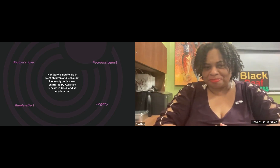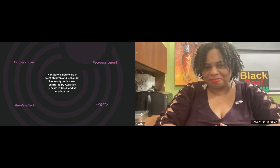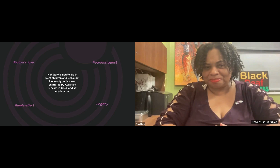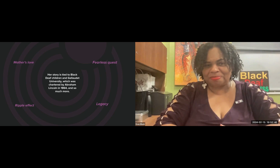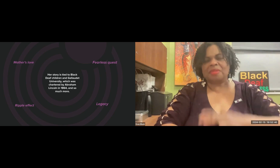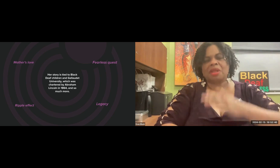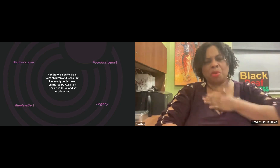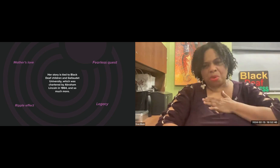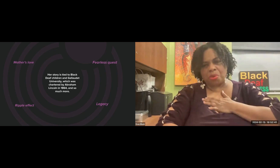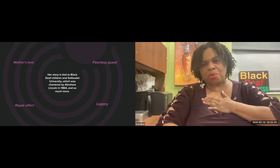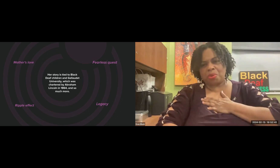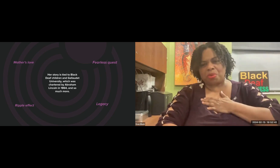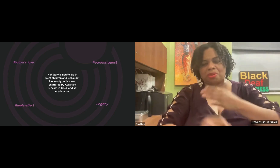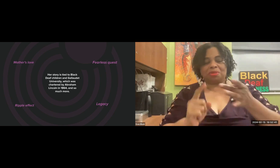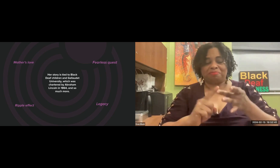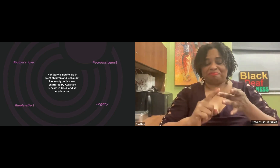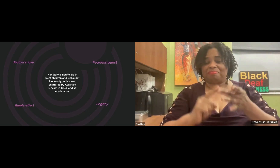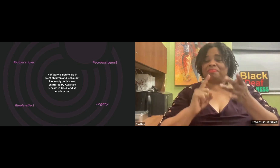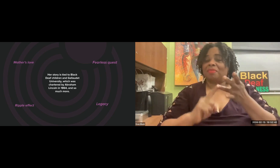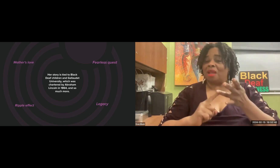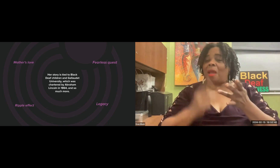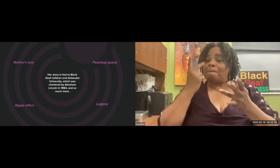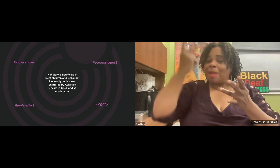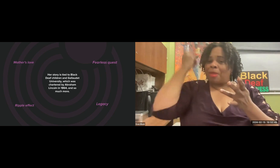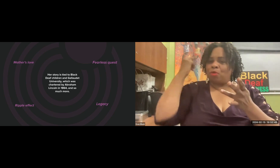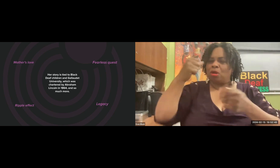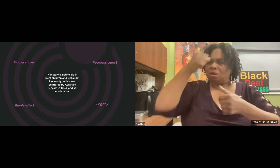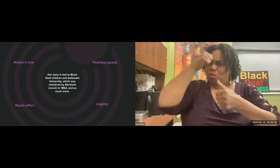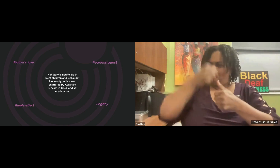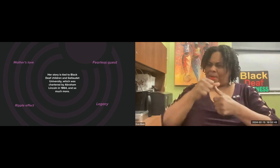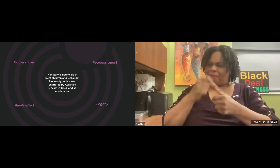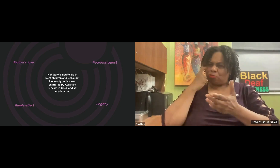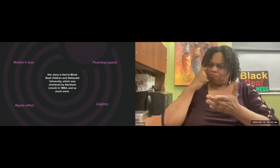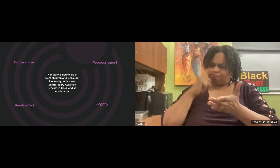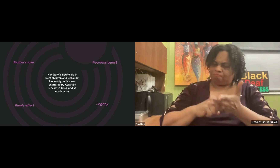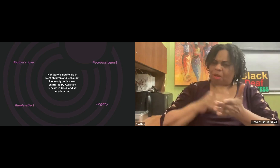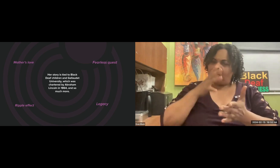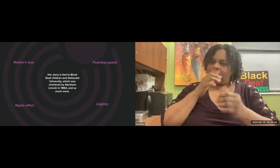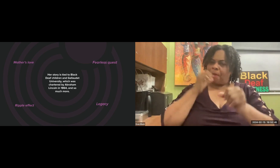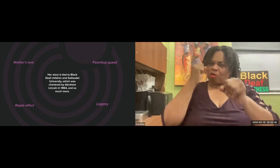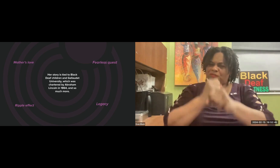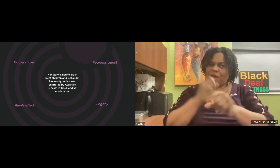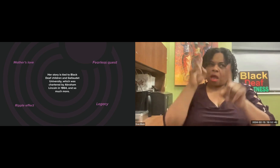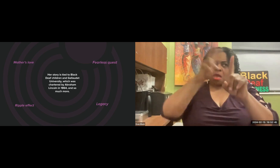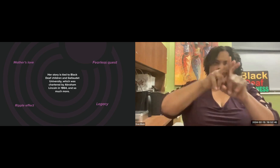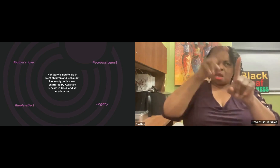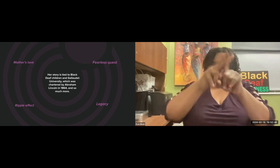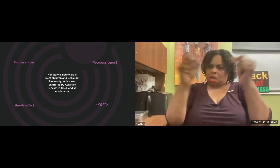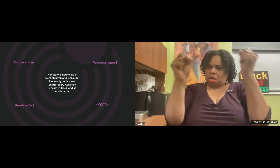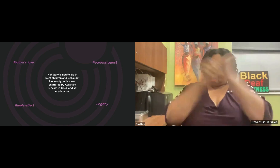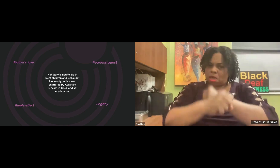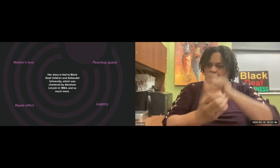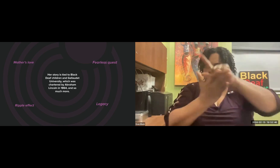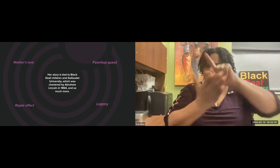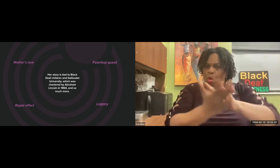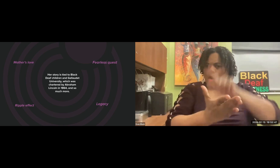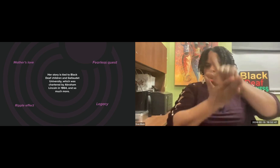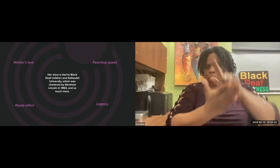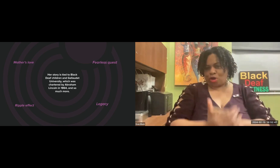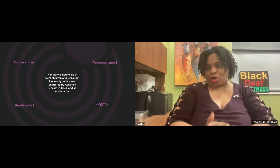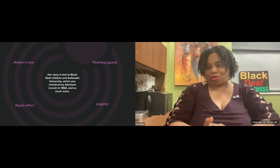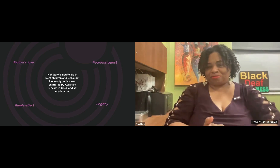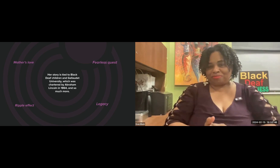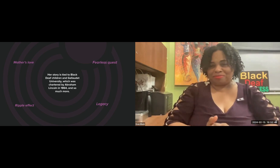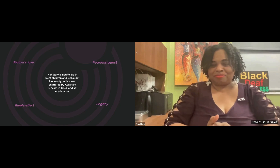many roadblocks. Ooh, my. And then the third theme is remembrance. We have